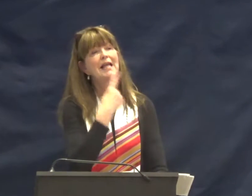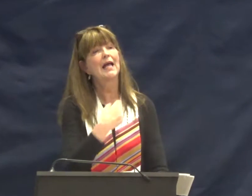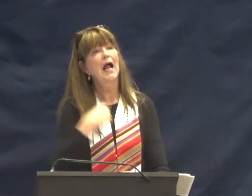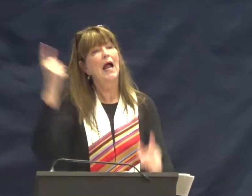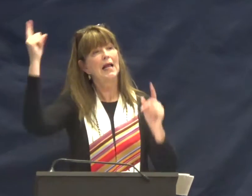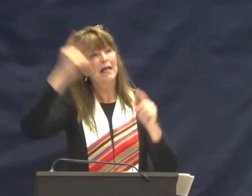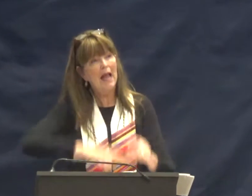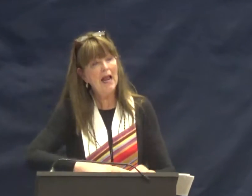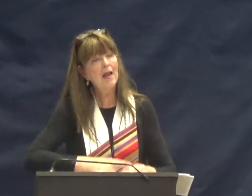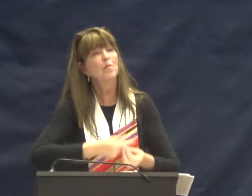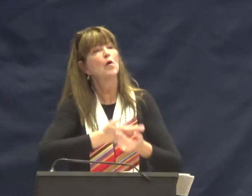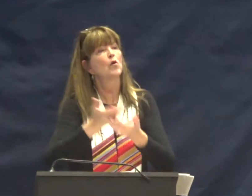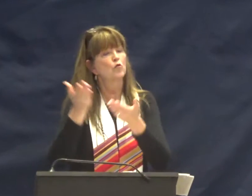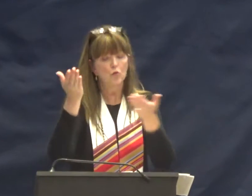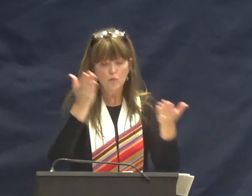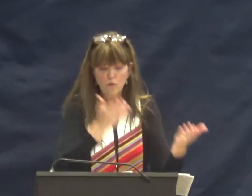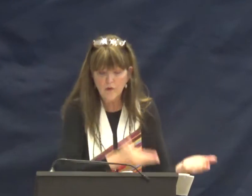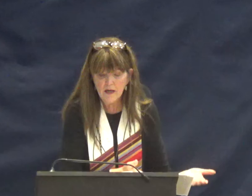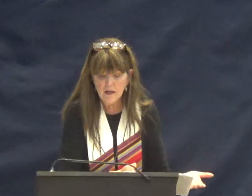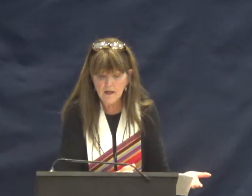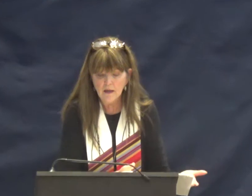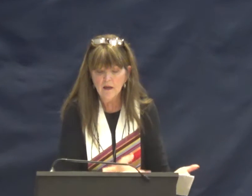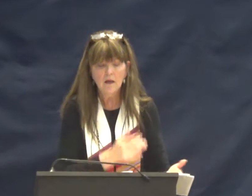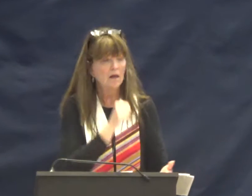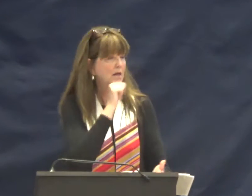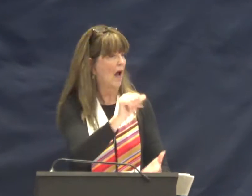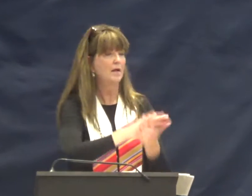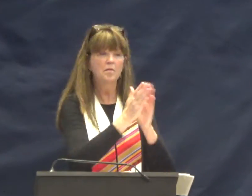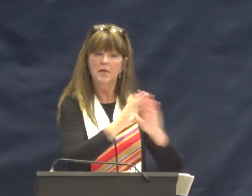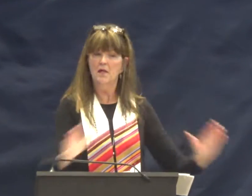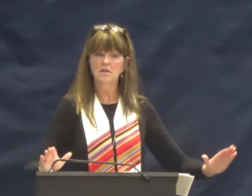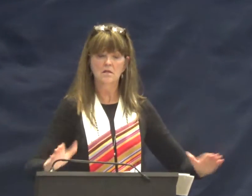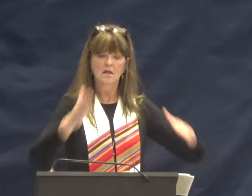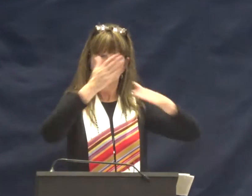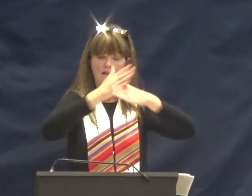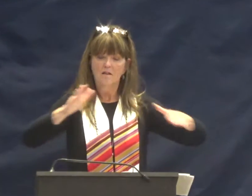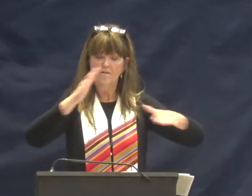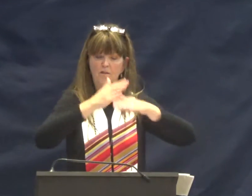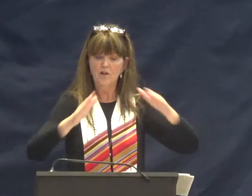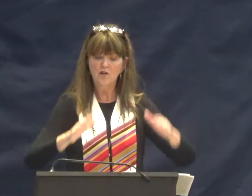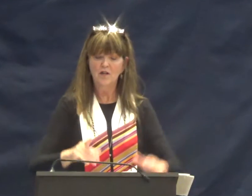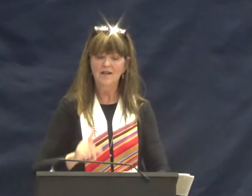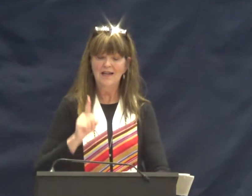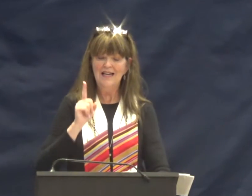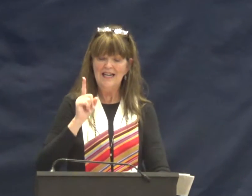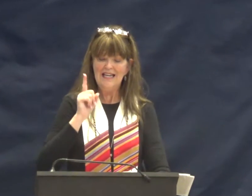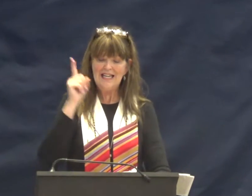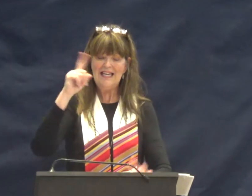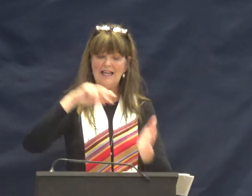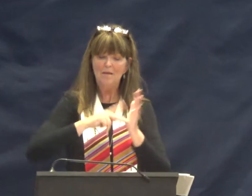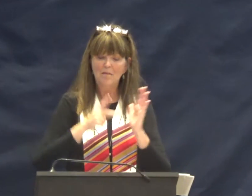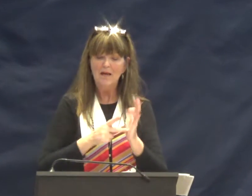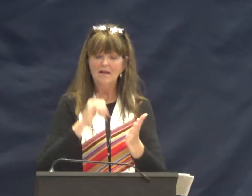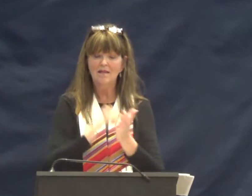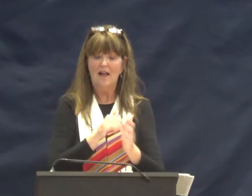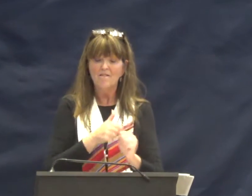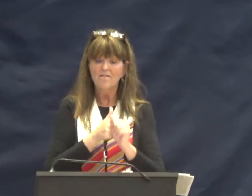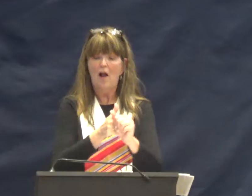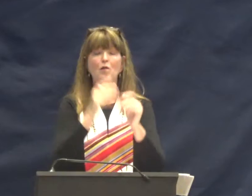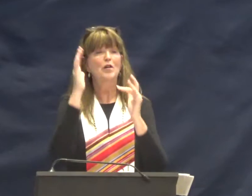But when Jesus said, I came to earth not to bring peace, but to bring division,